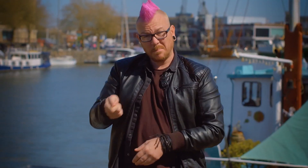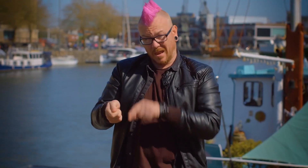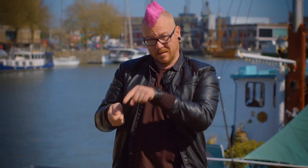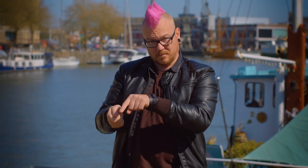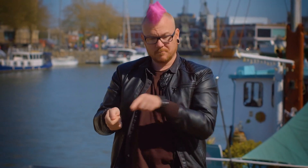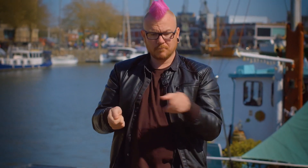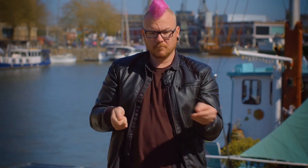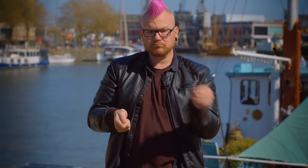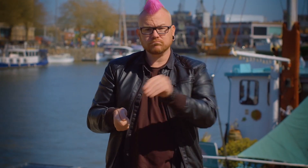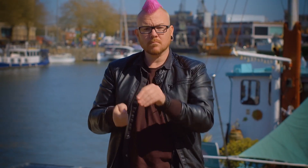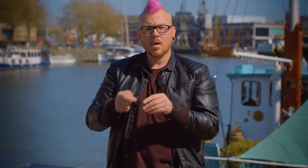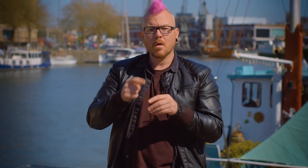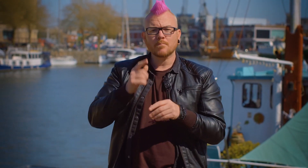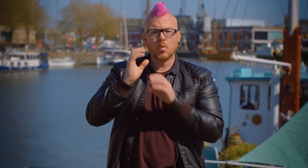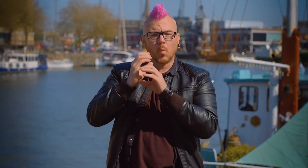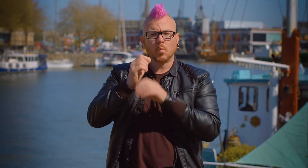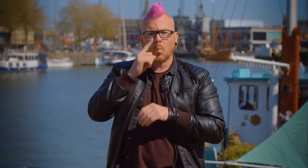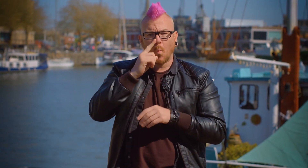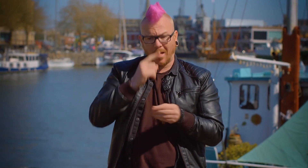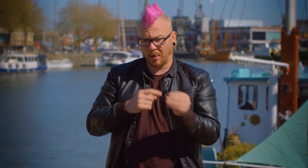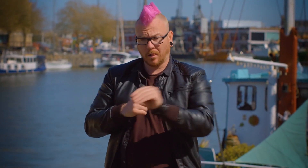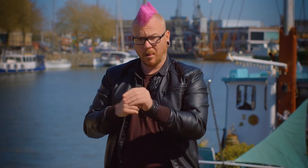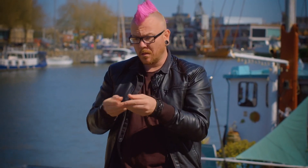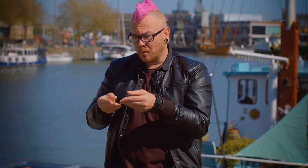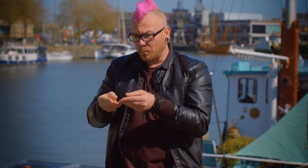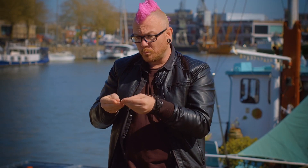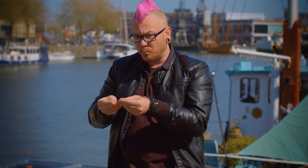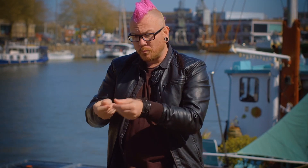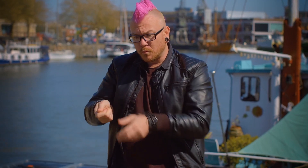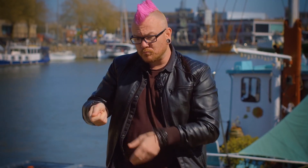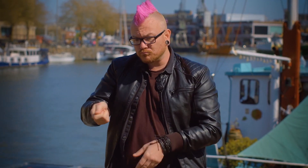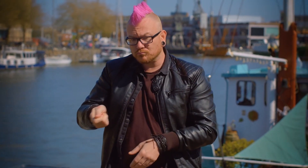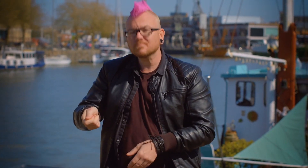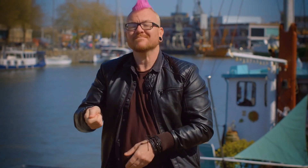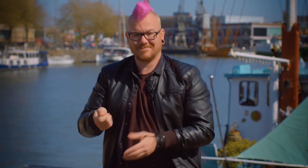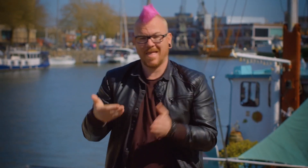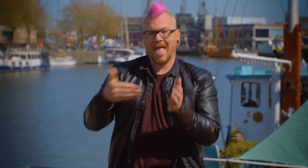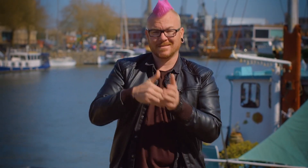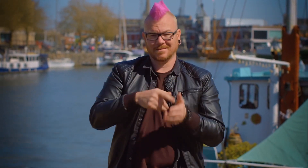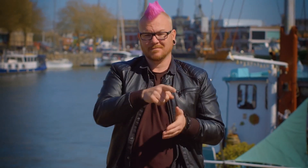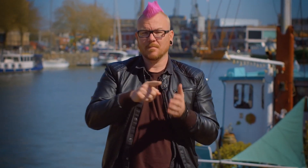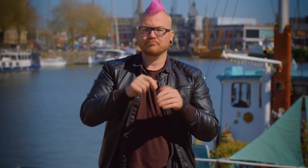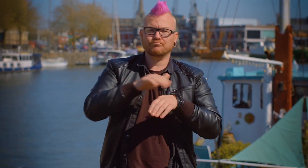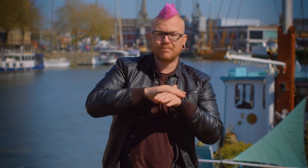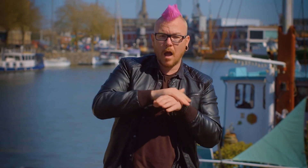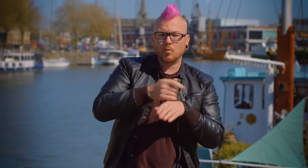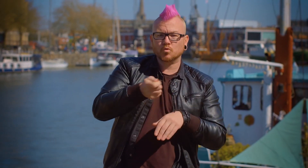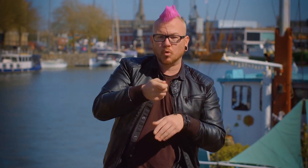In another pan, melt some coconut oil. When it's liquefied, add brown sugar,